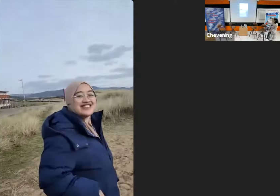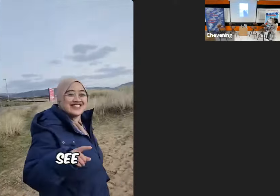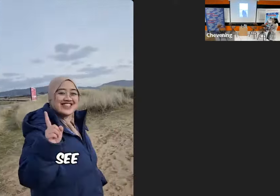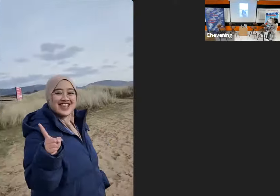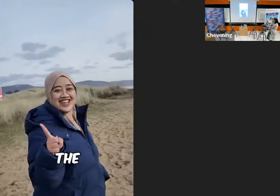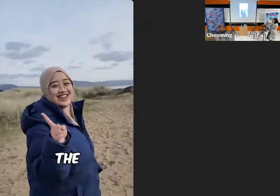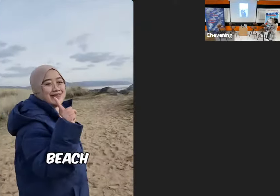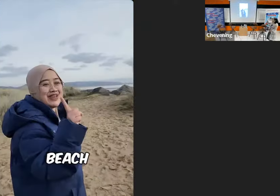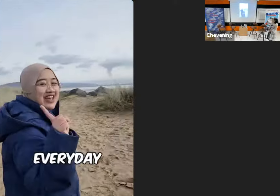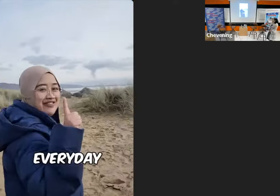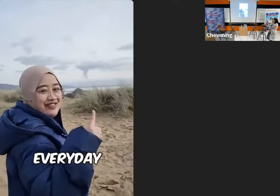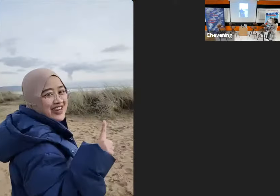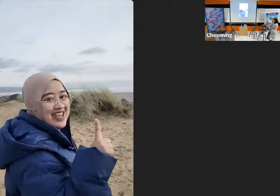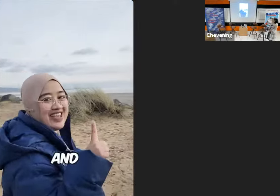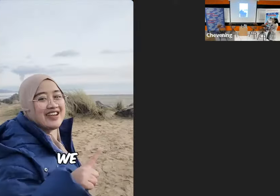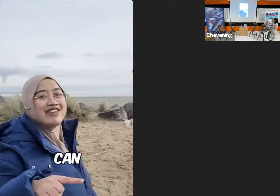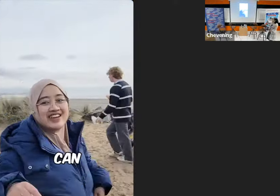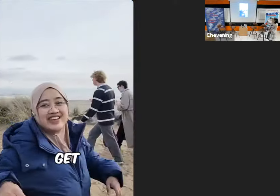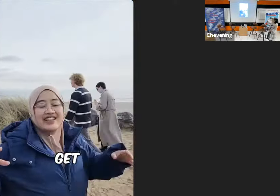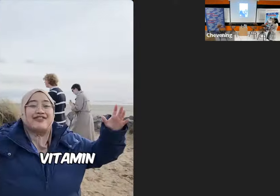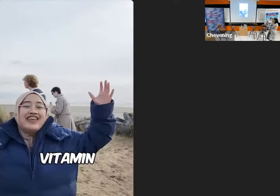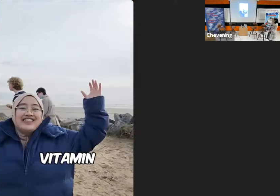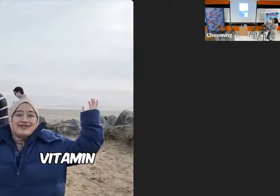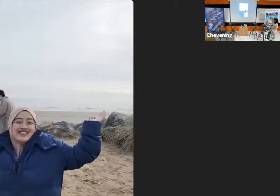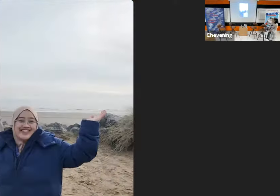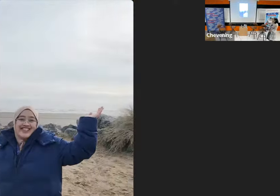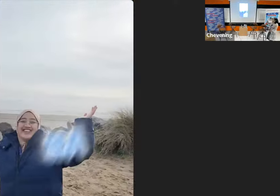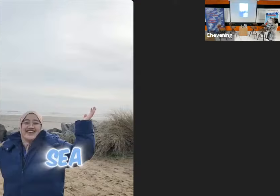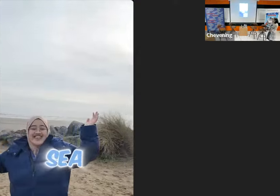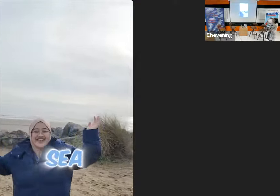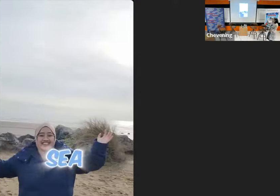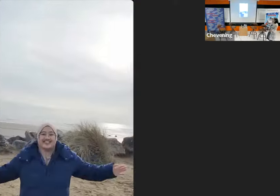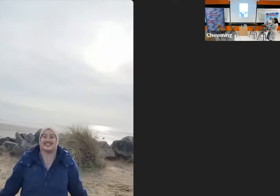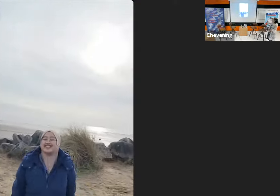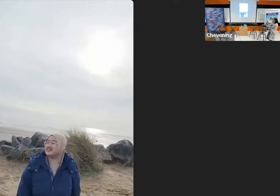can see the beach every and we can get